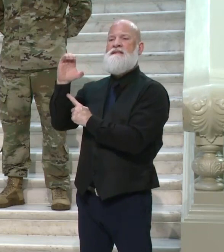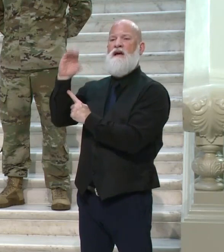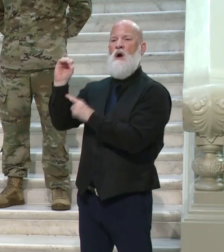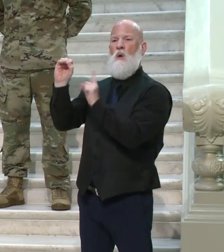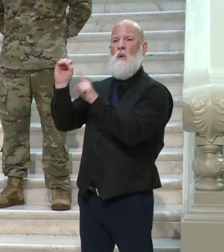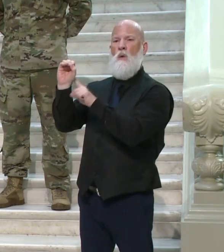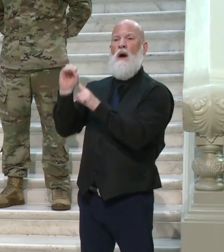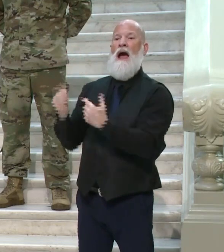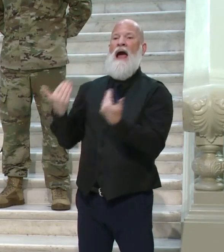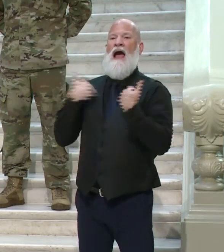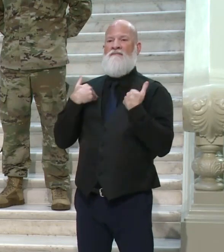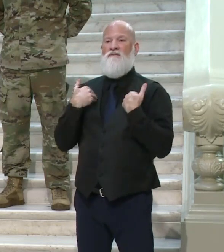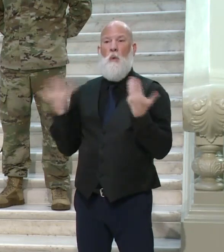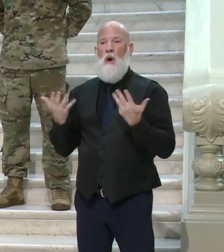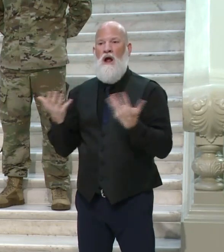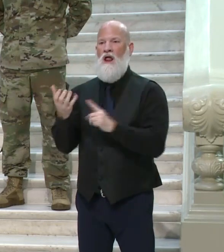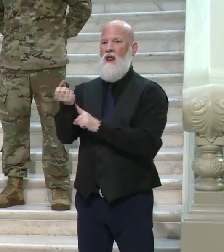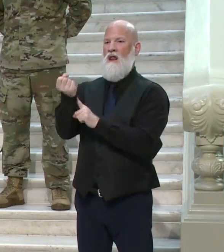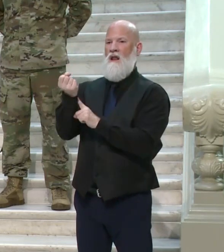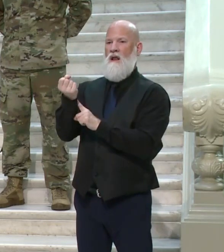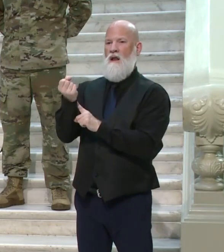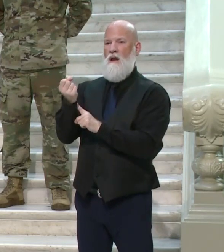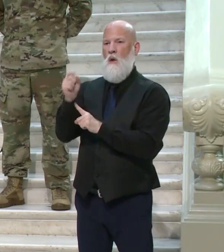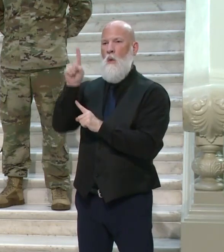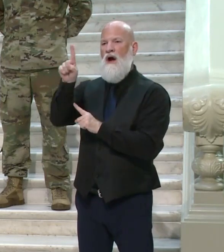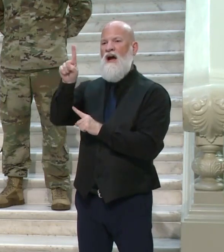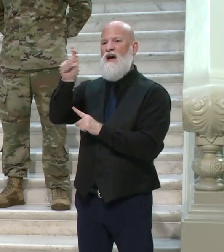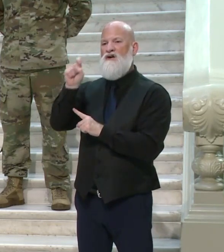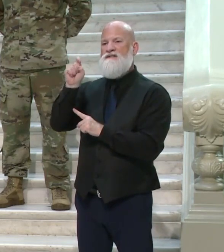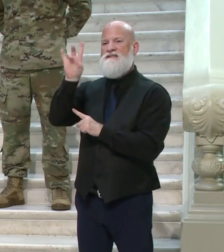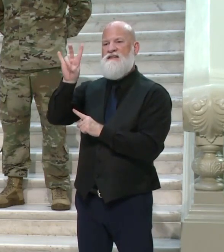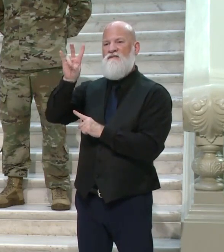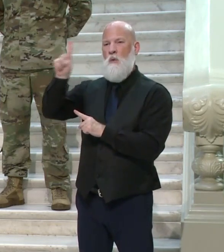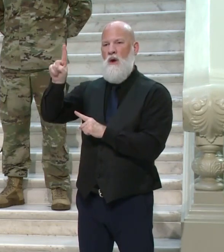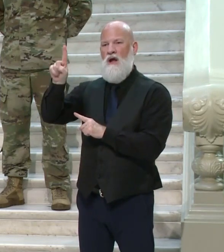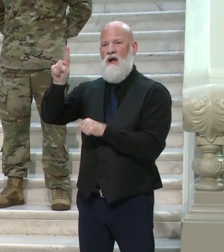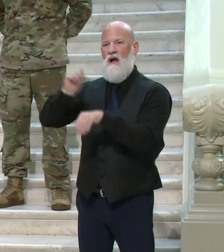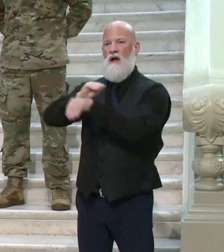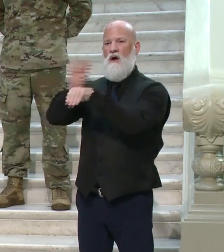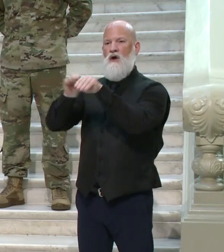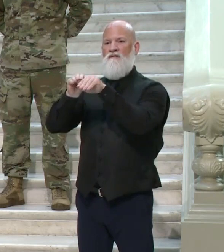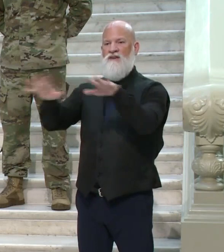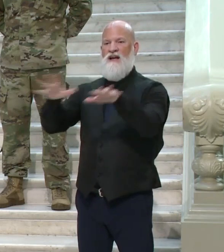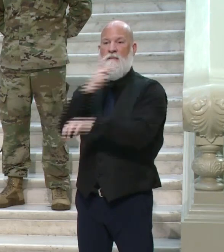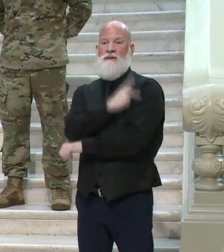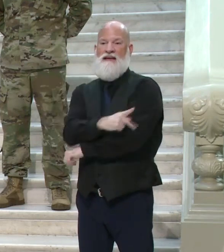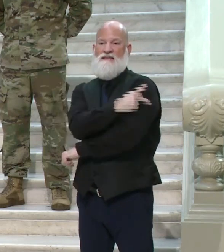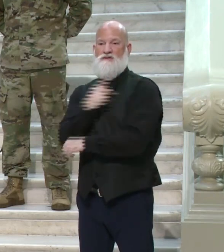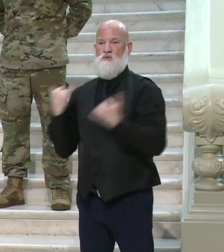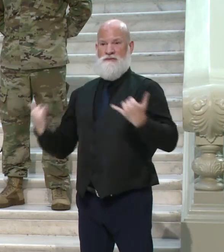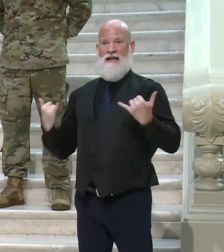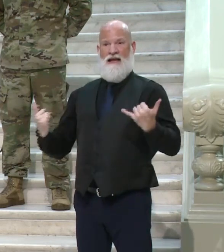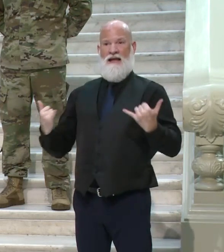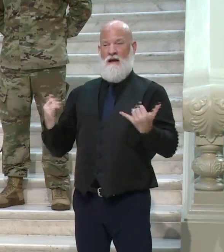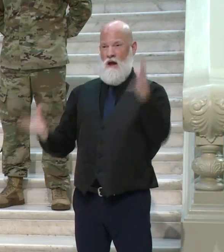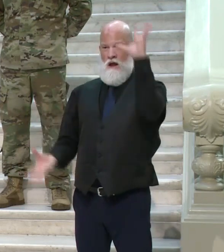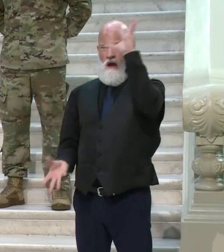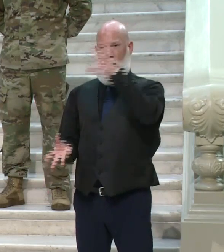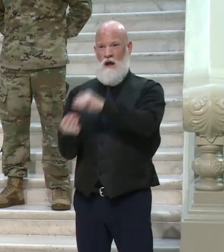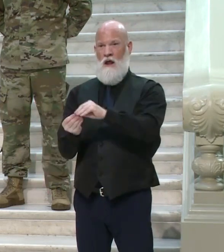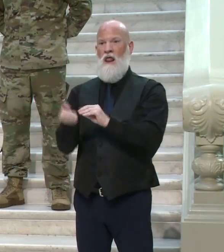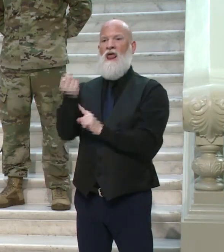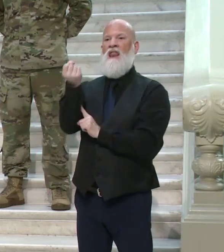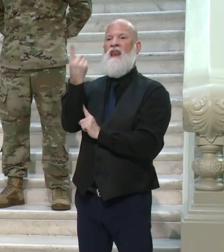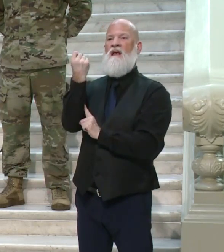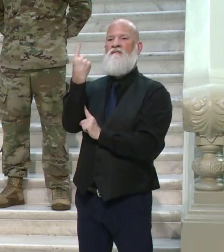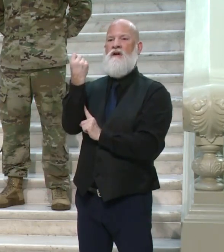hospitals. They have 171 COVID patients today in 11 hospitals. That is